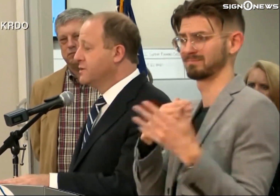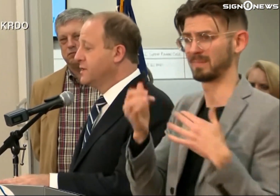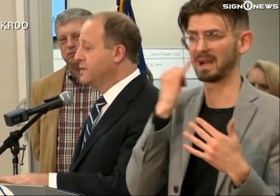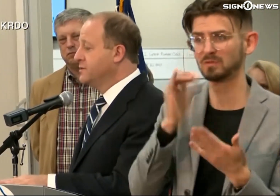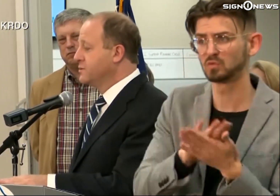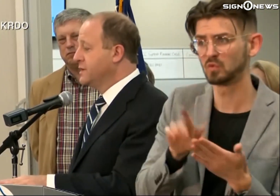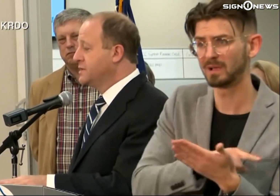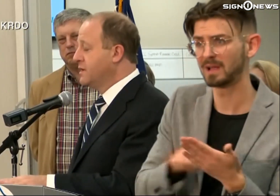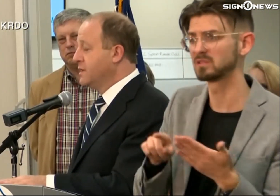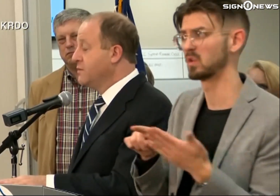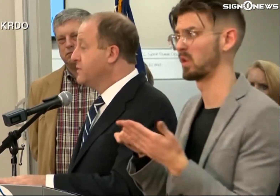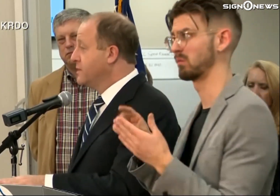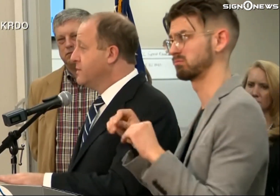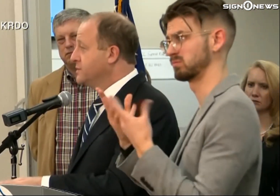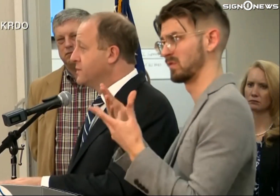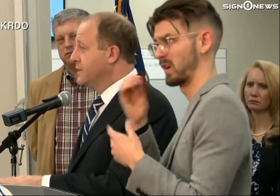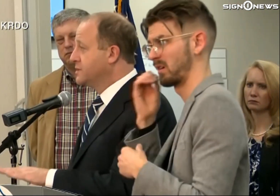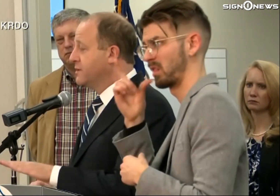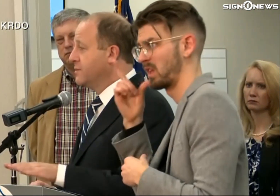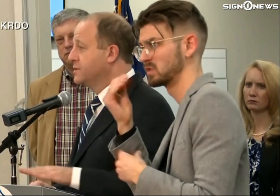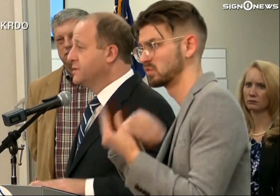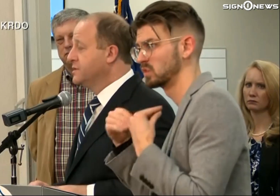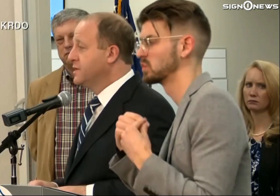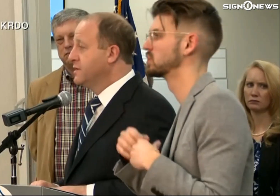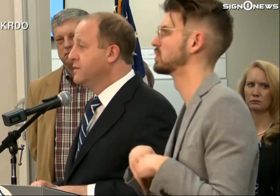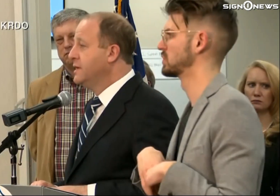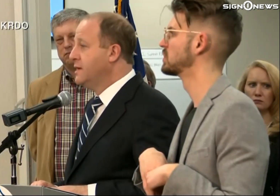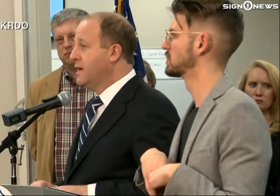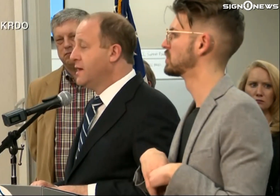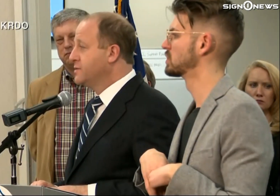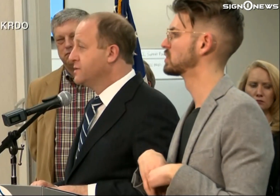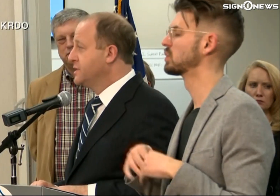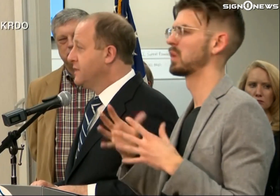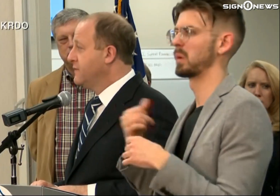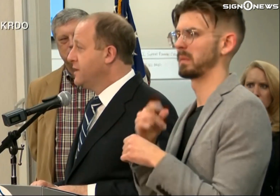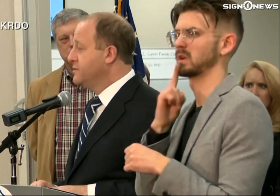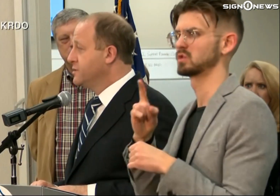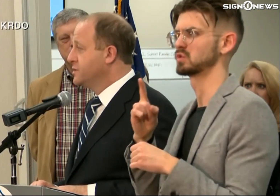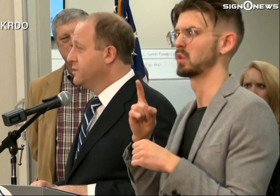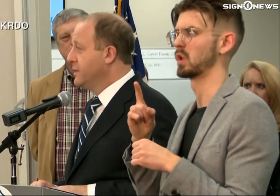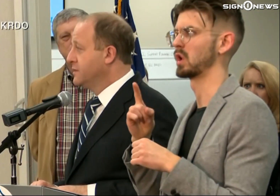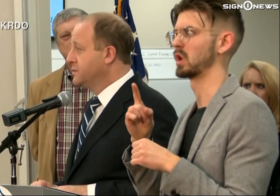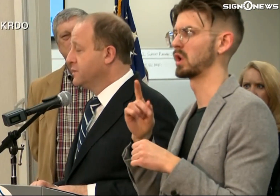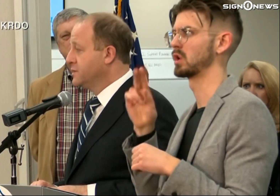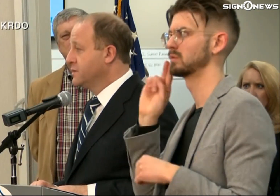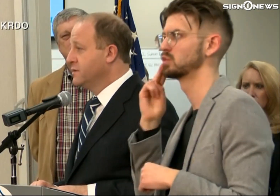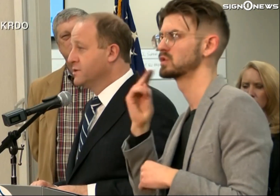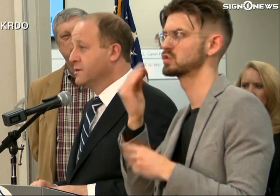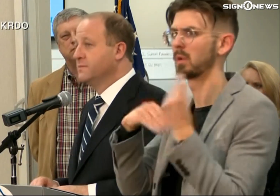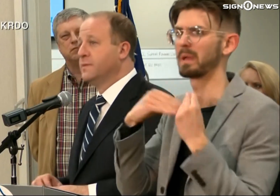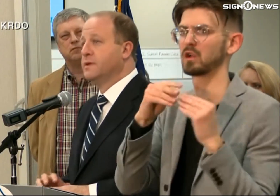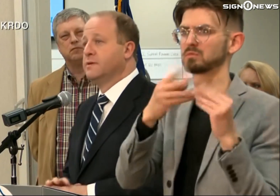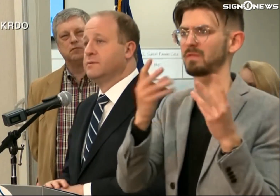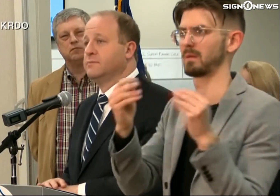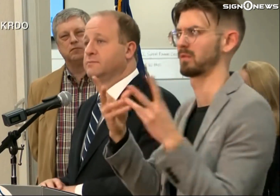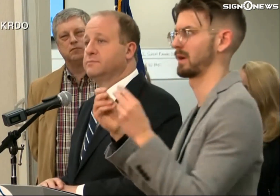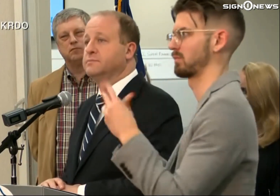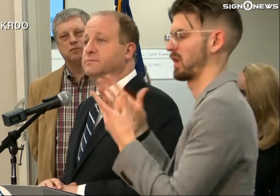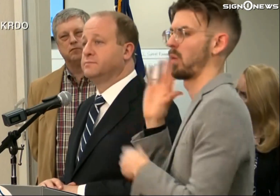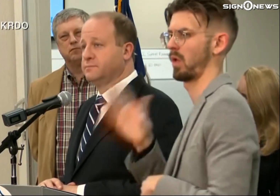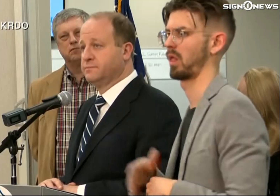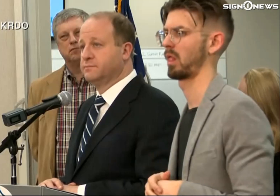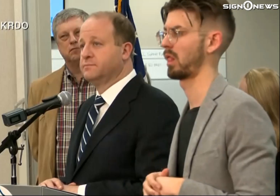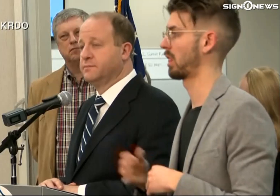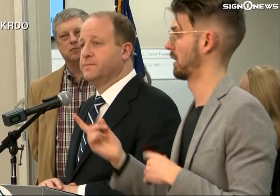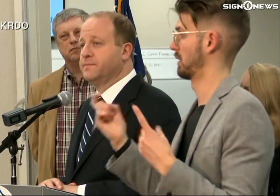make sure that those youth that are most at risk are able to continue to receive nutritional meals during this closure.